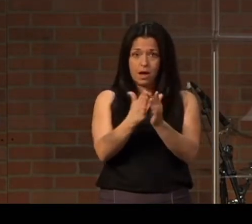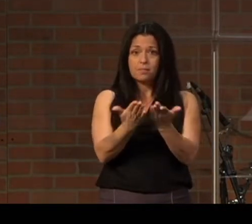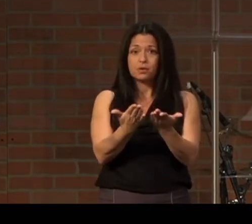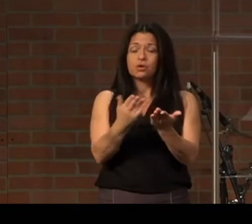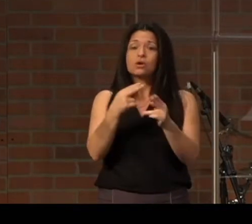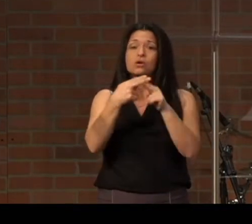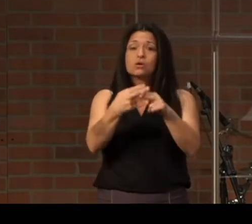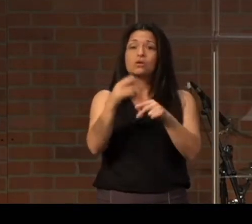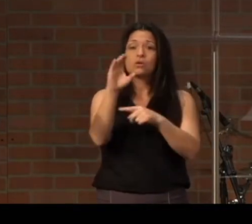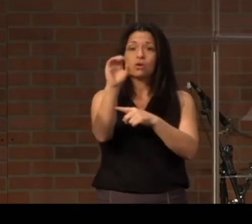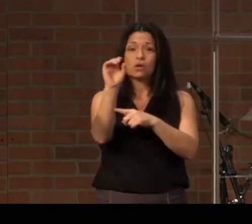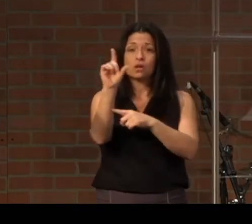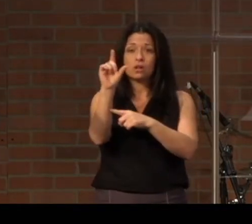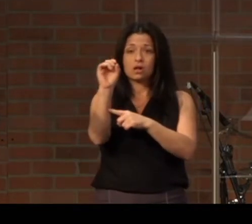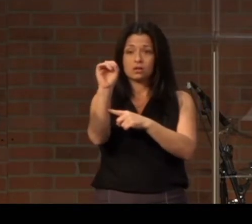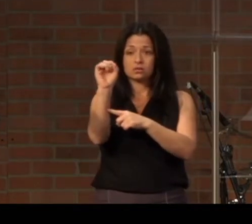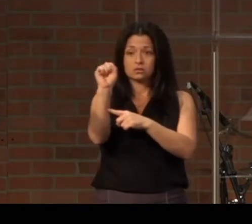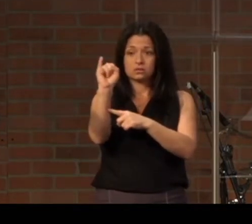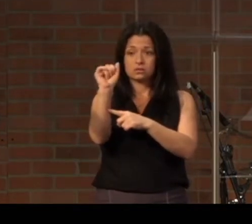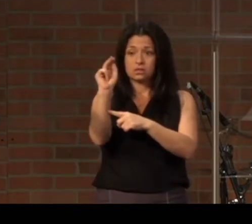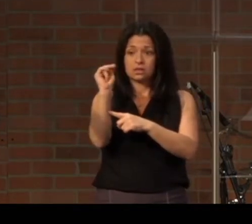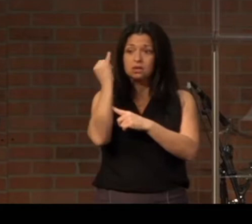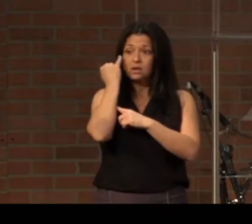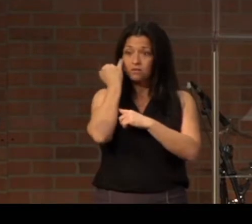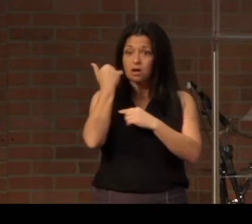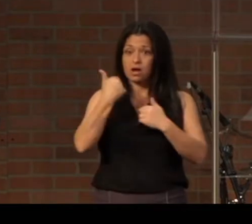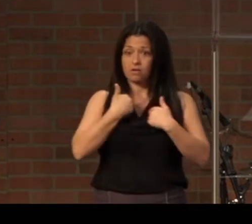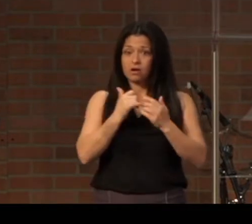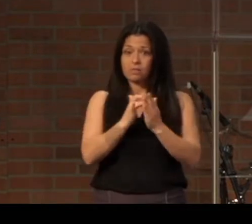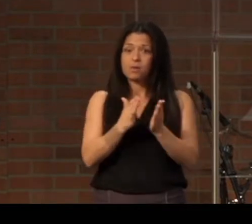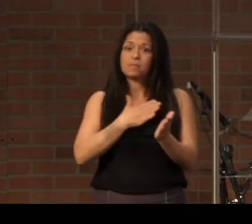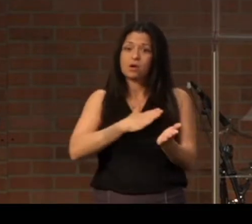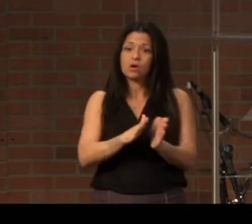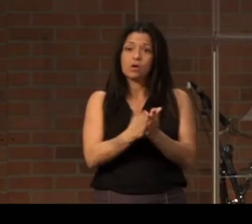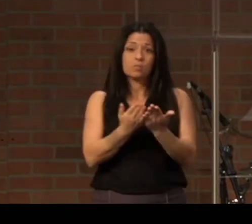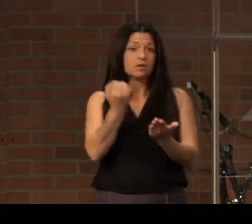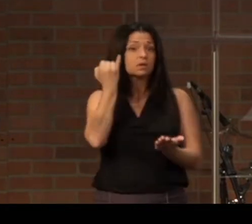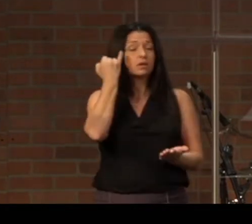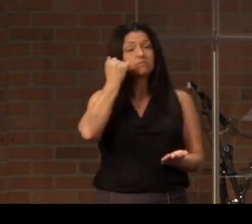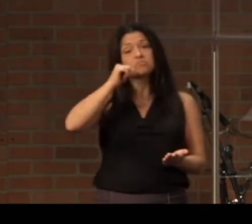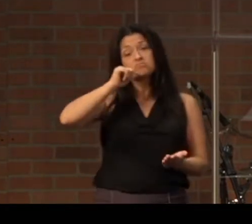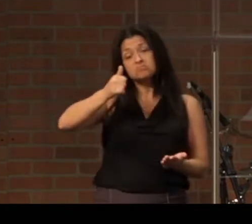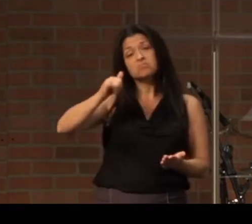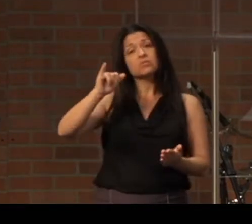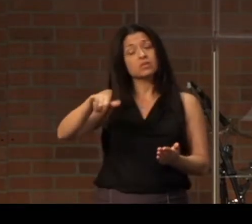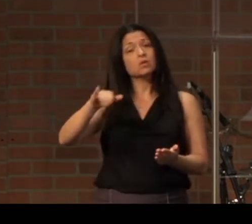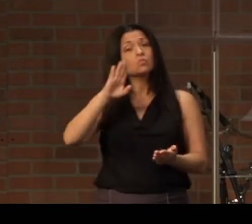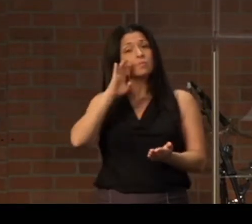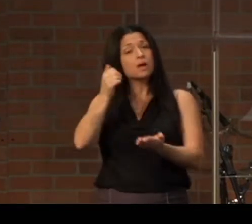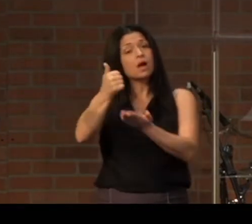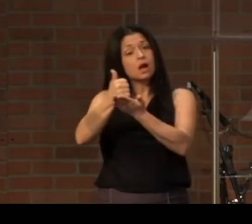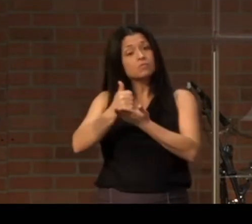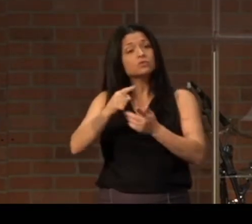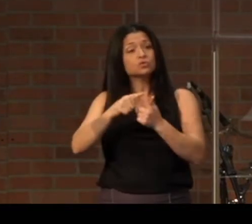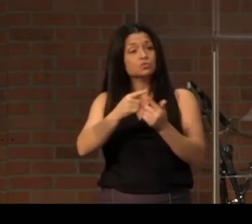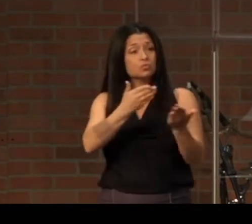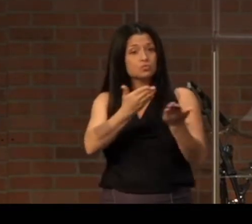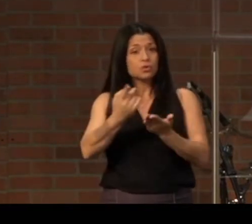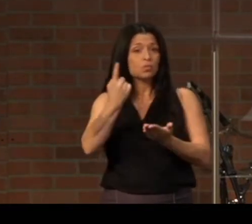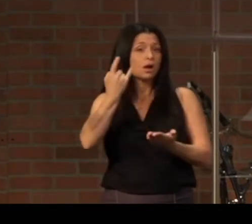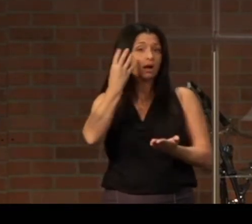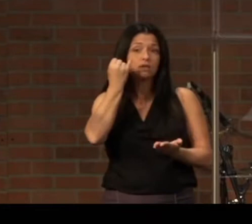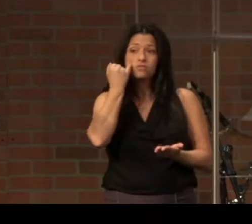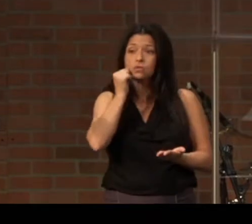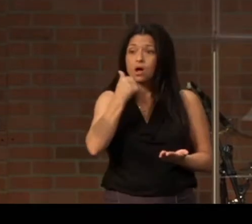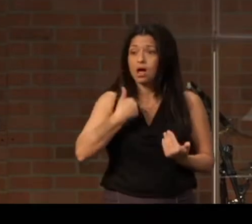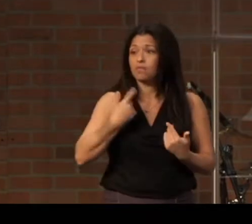called Colossians. If you have your Bible, turn there with me. If you don't have a Bible, it would be helpful to bring a Bible. And if you don't have one, we